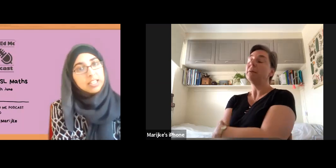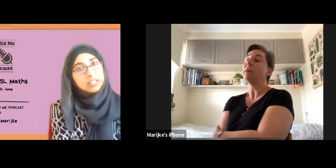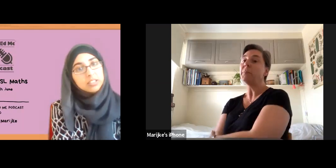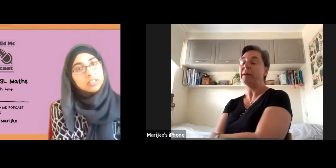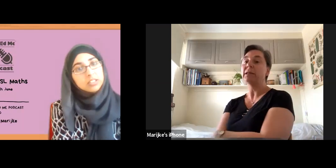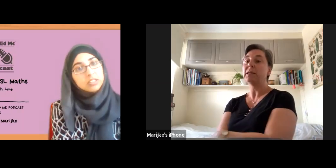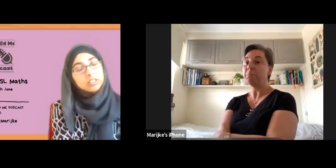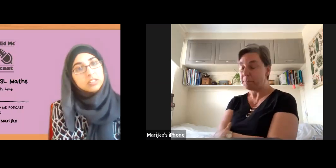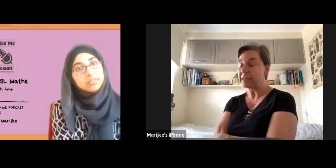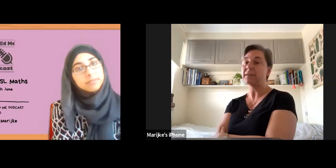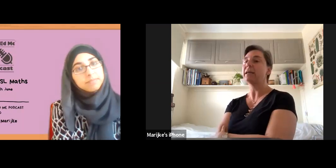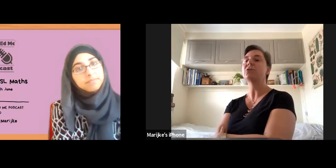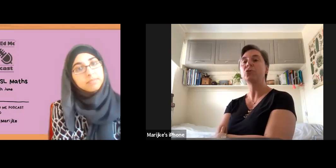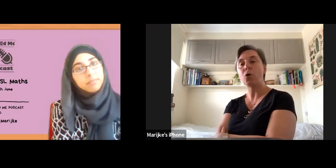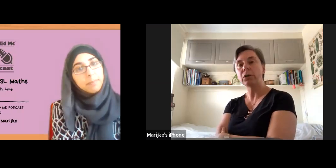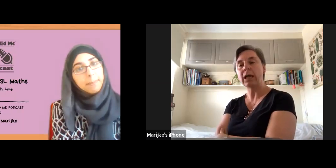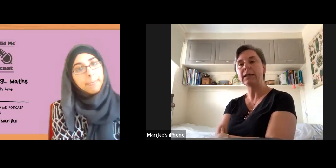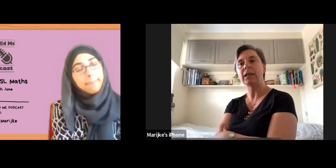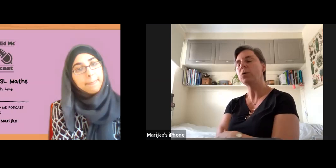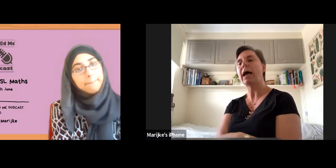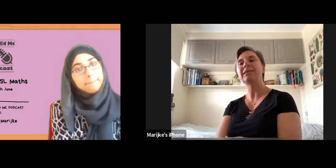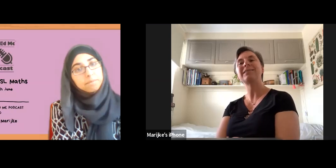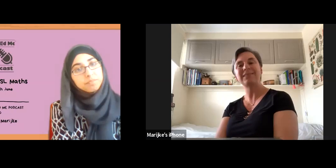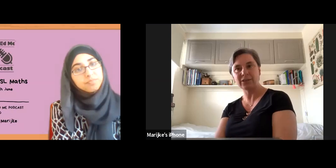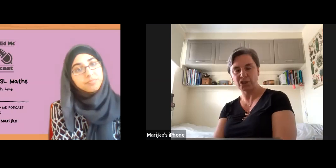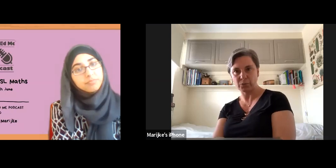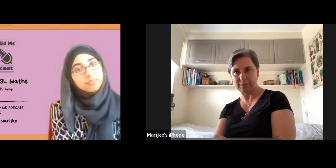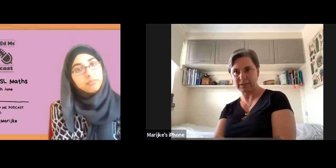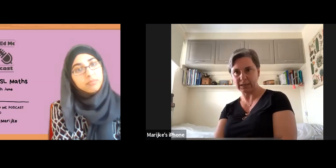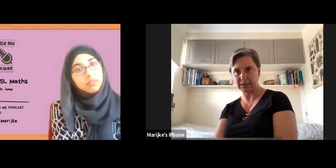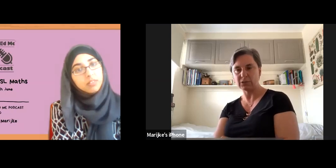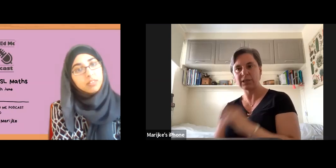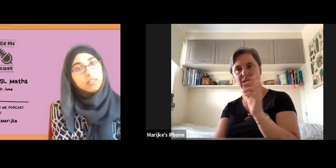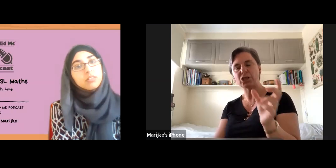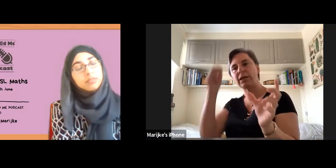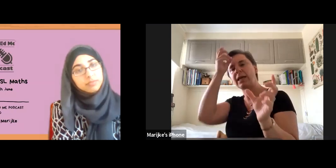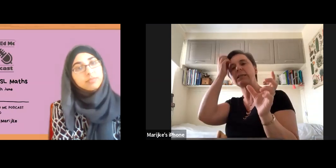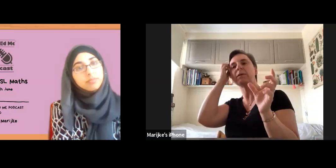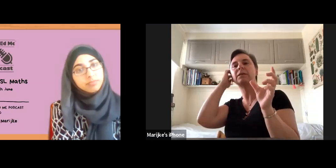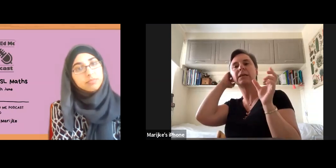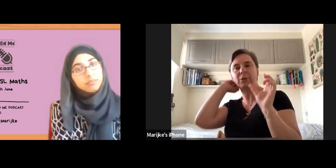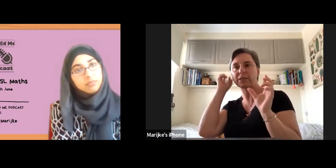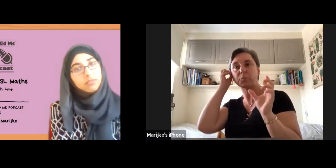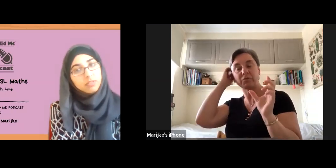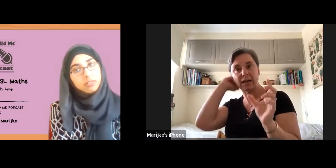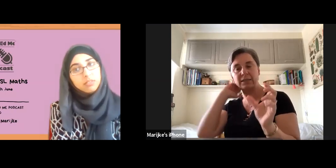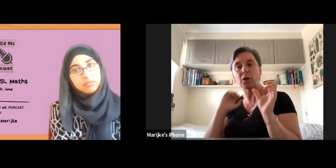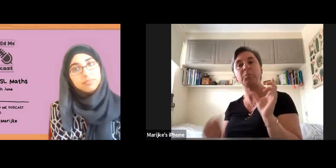my opinion, the best thing is to go online and look at the Signature website. So Signature is the accredited provider of